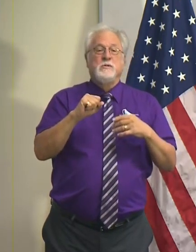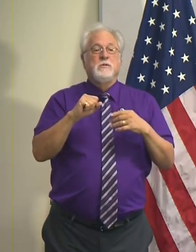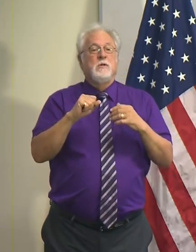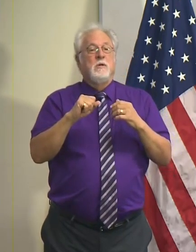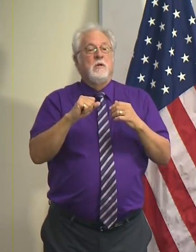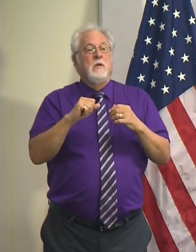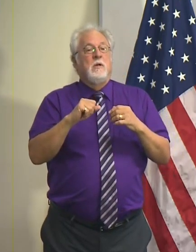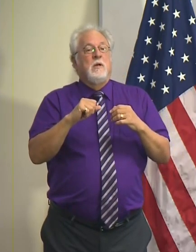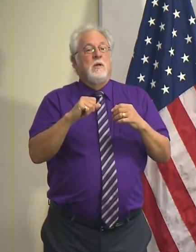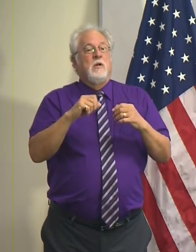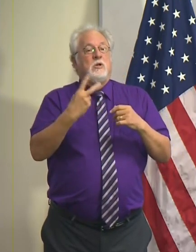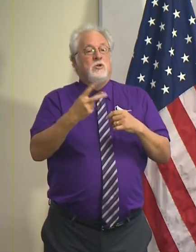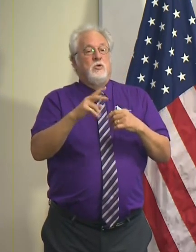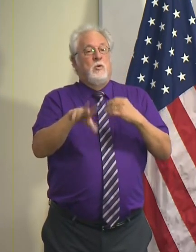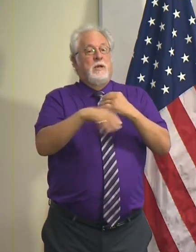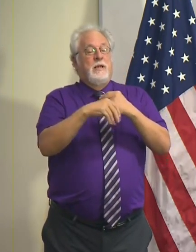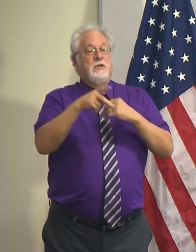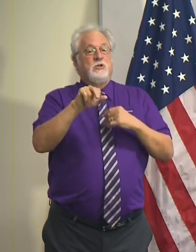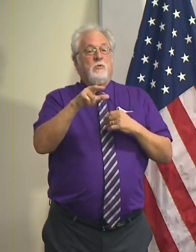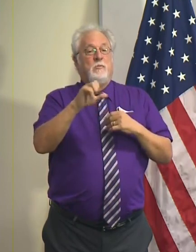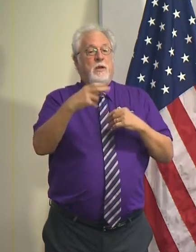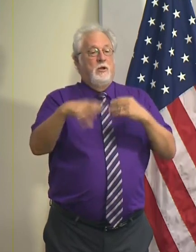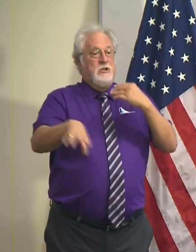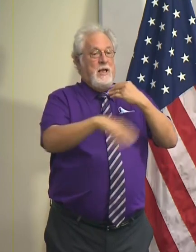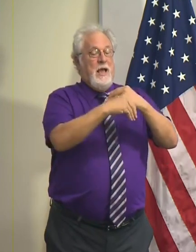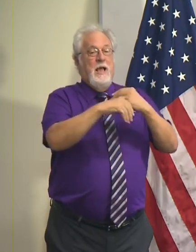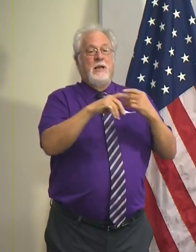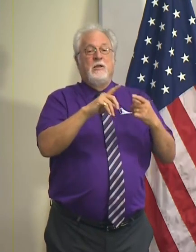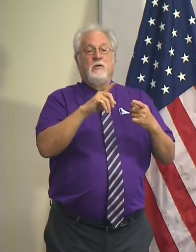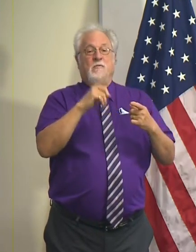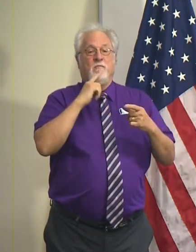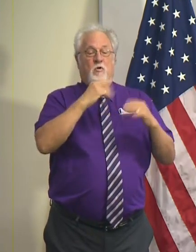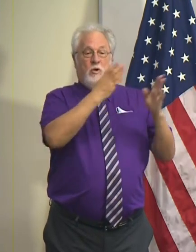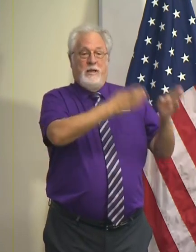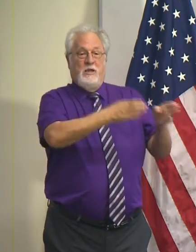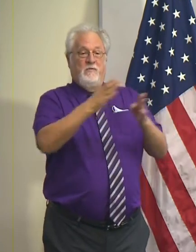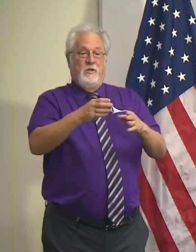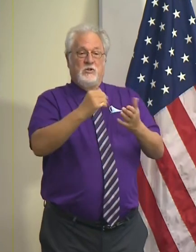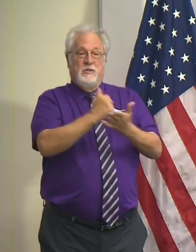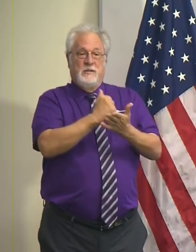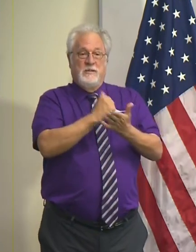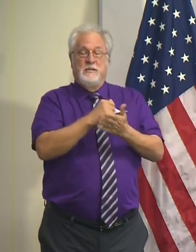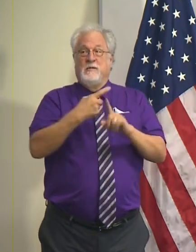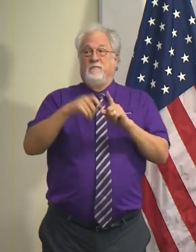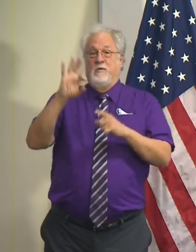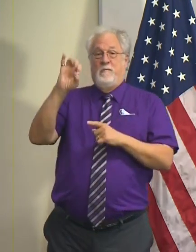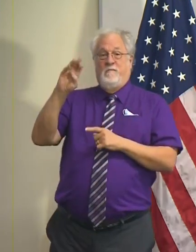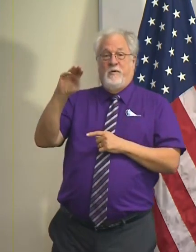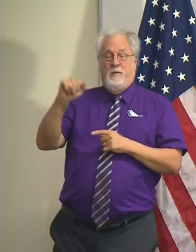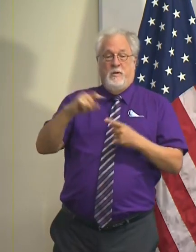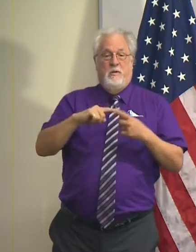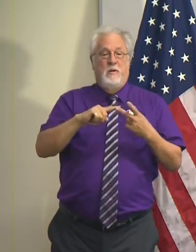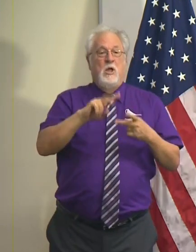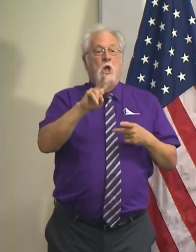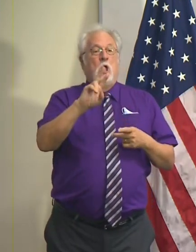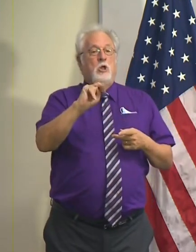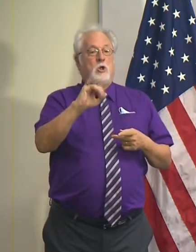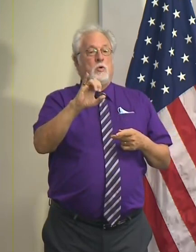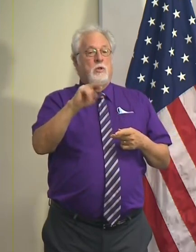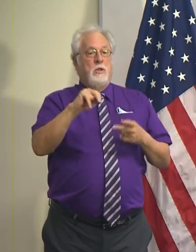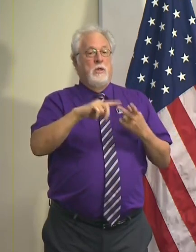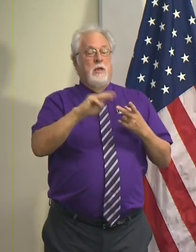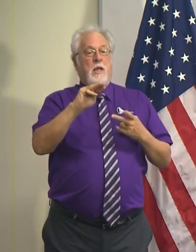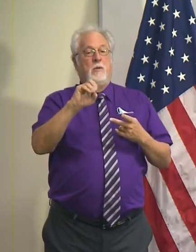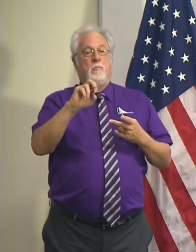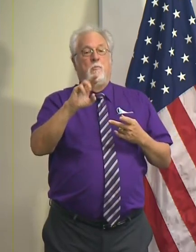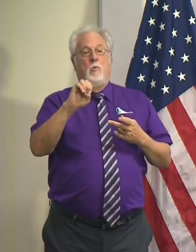to 2 additional parishes being added for individual assistance by FEMA. Those parishes are Union and